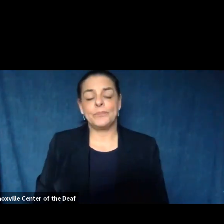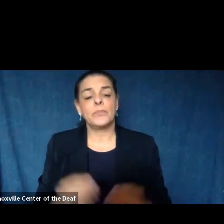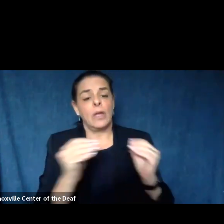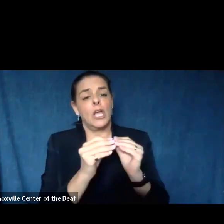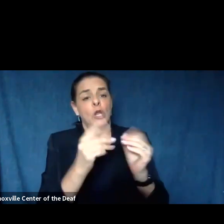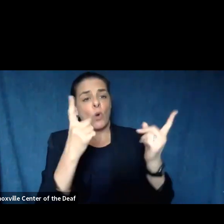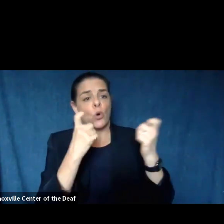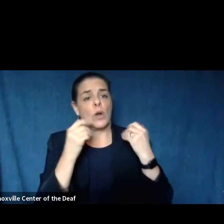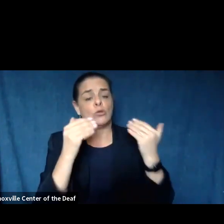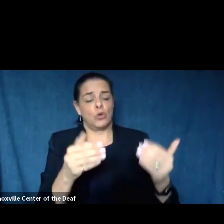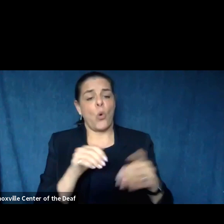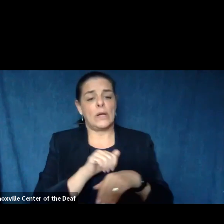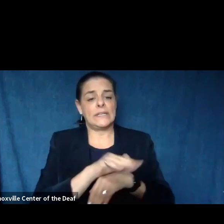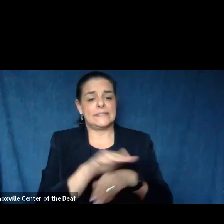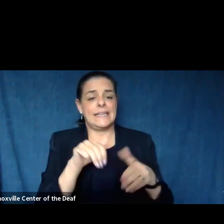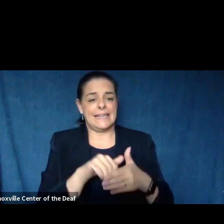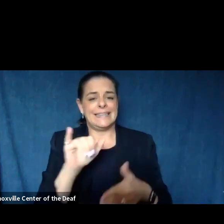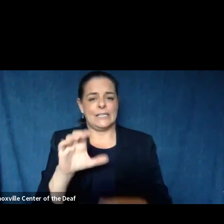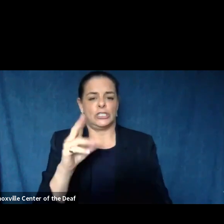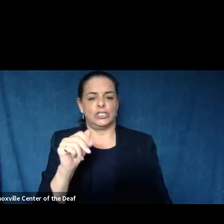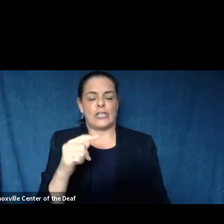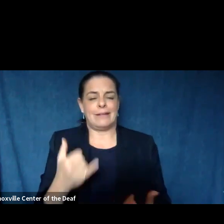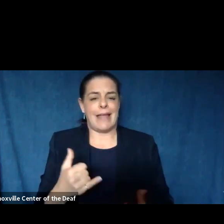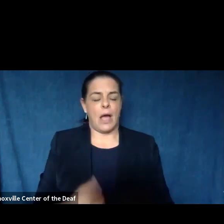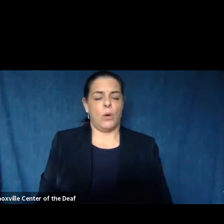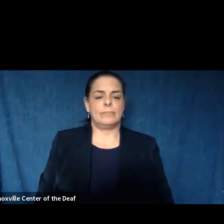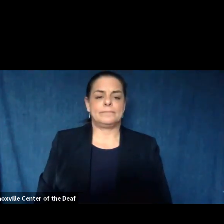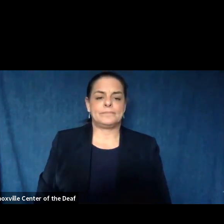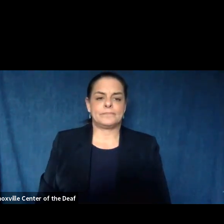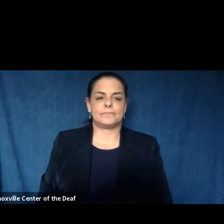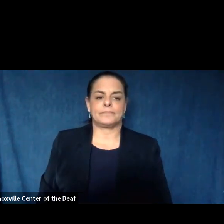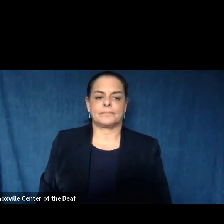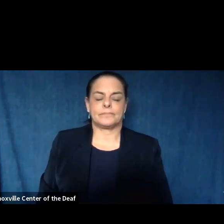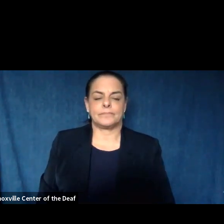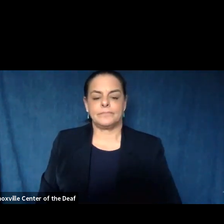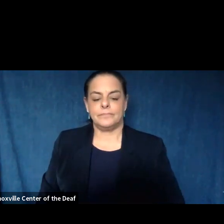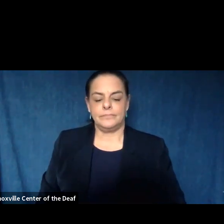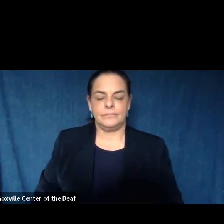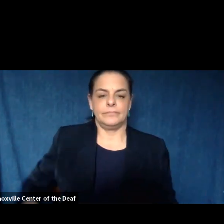Please go ahead and submit them into that chat feature now.